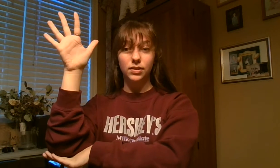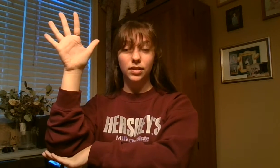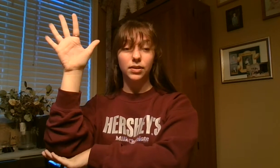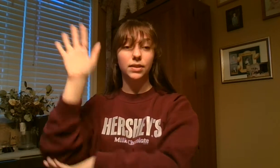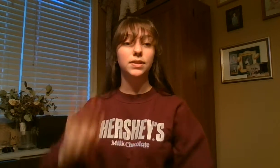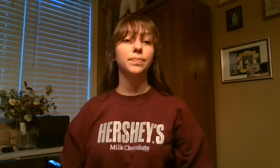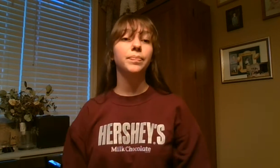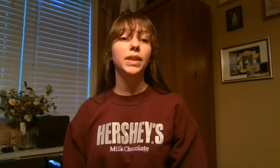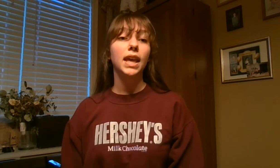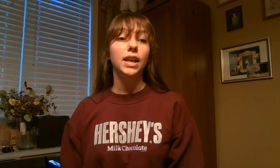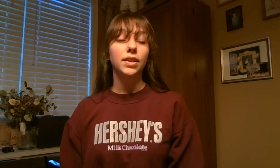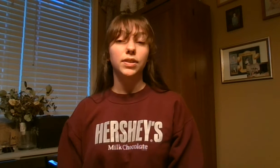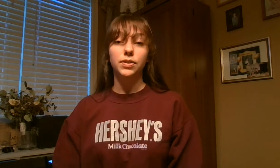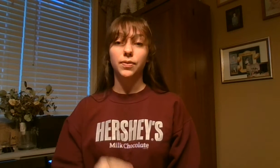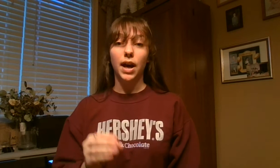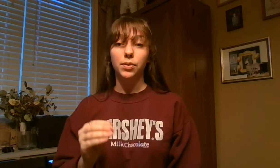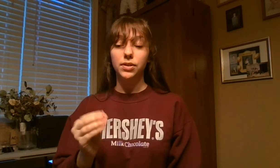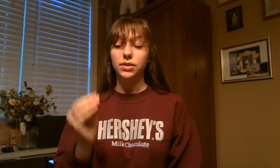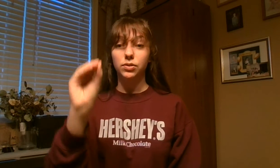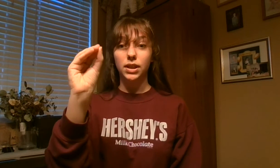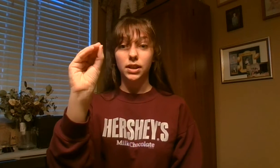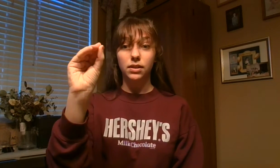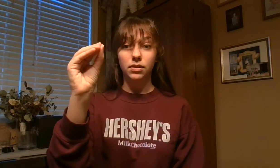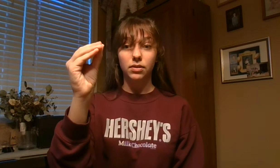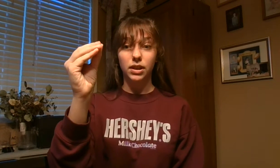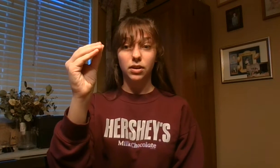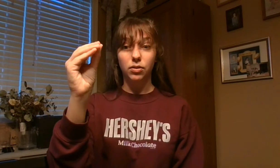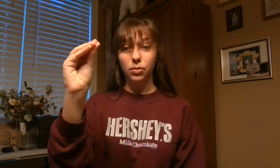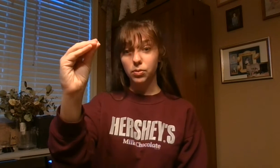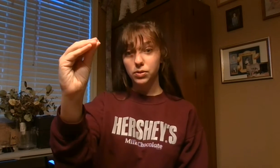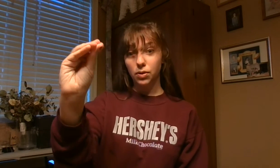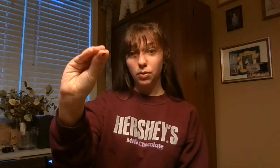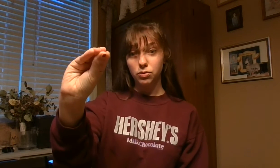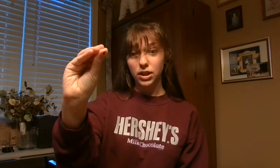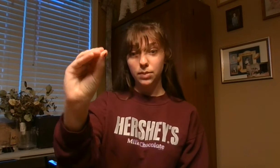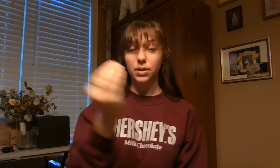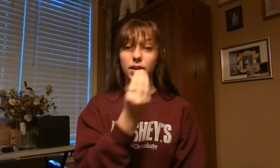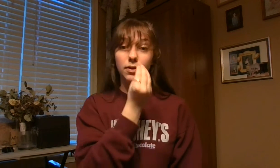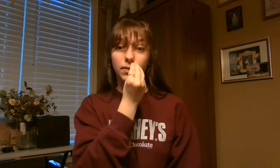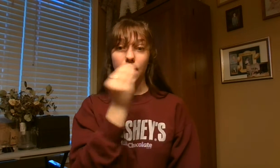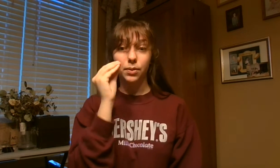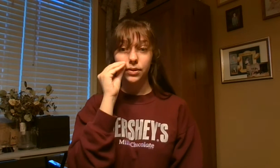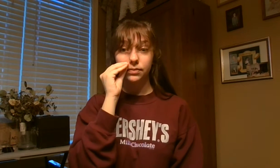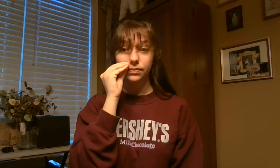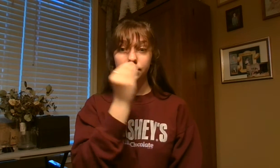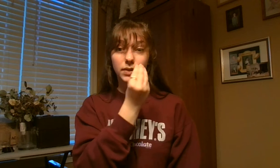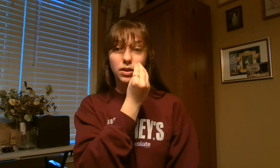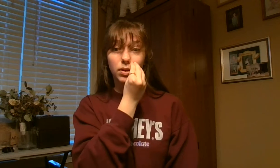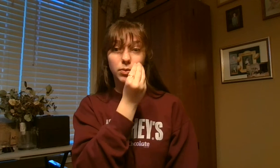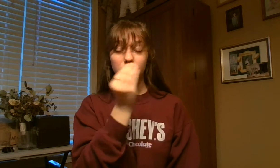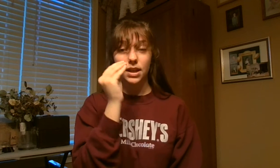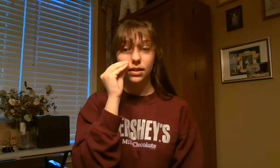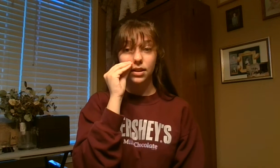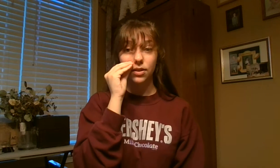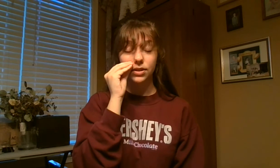the leaves. There's flower. You take closed O shape flower. You go on one side and then the other side